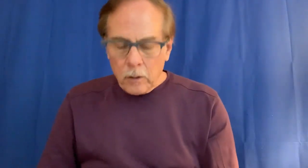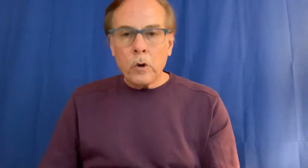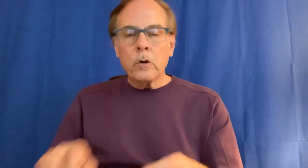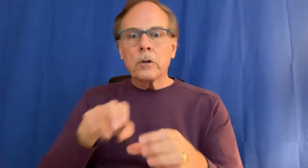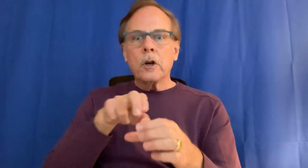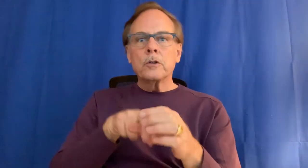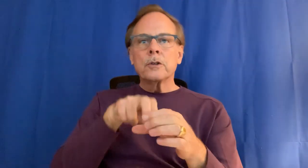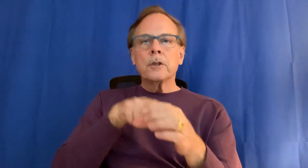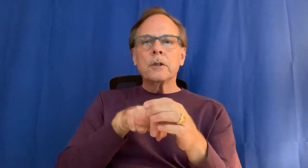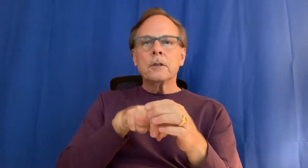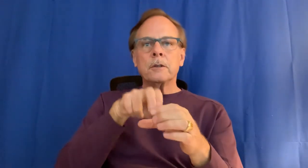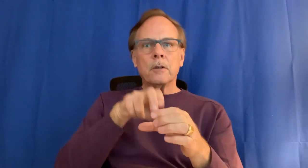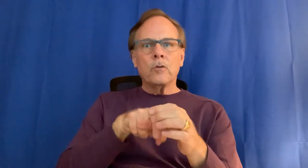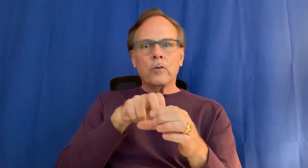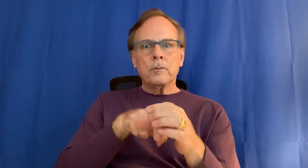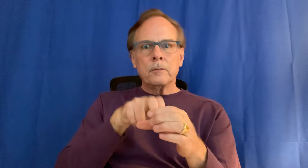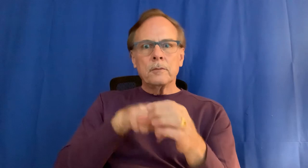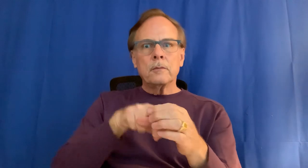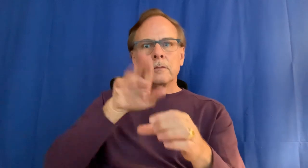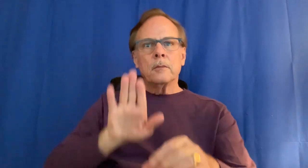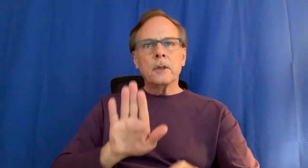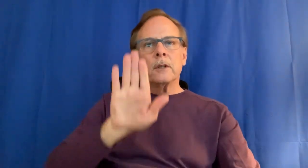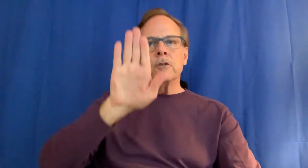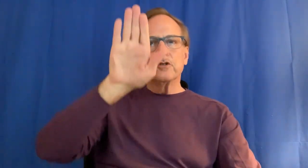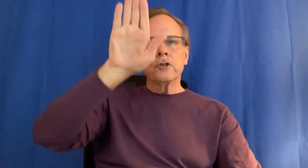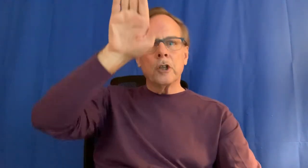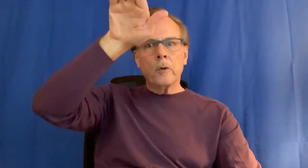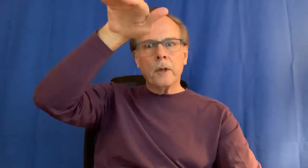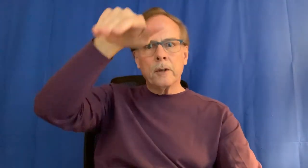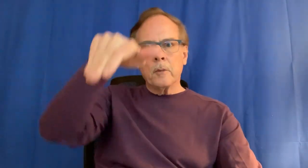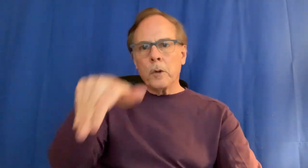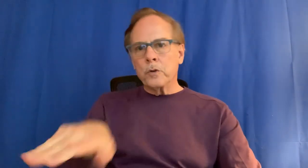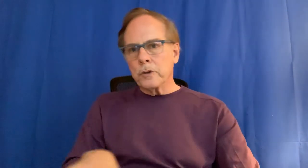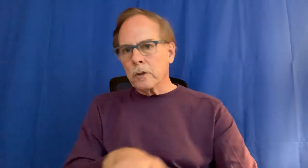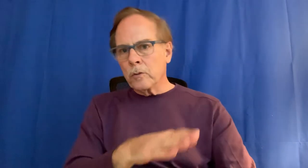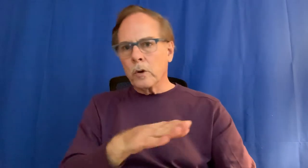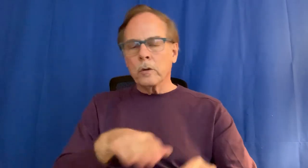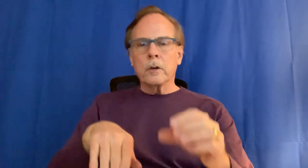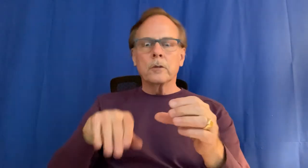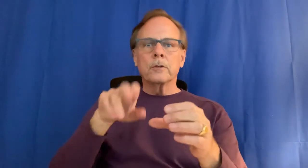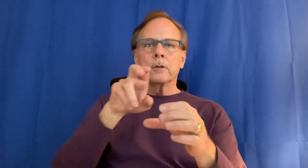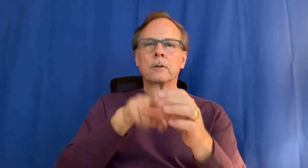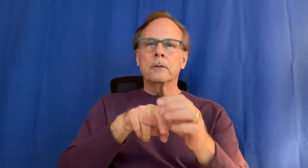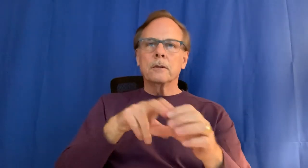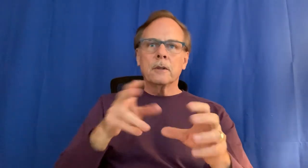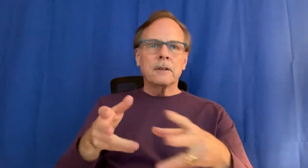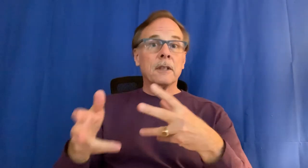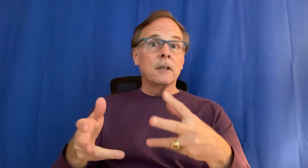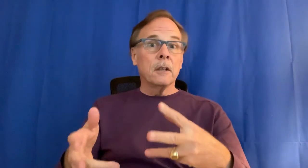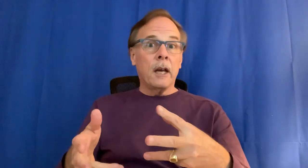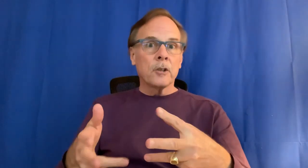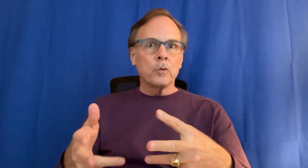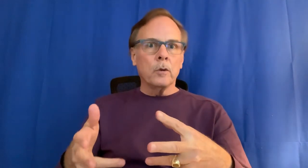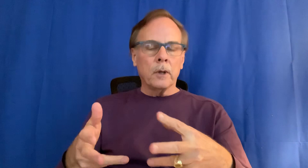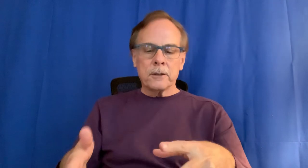Roller coaster. And you're just showing the motion of the roller coaster. Like I said in the actual lesson